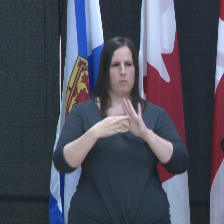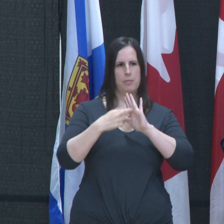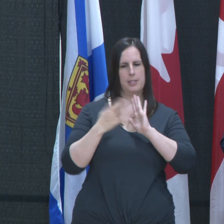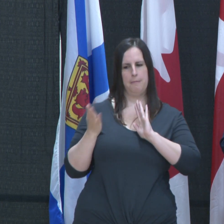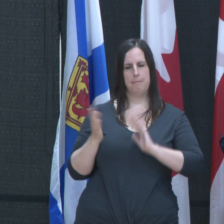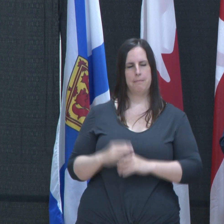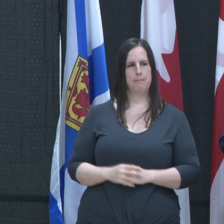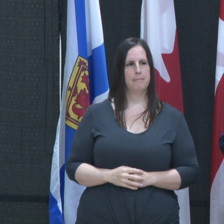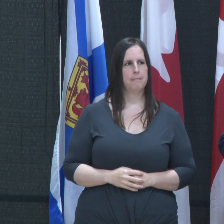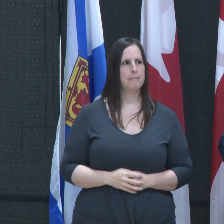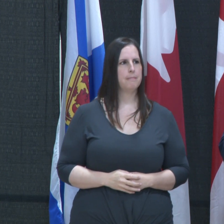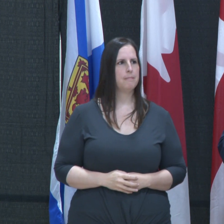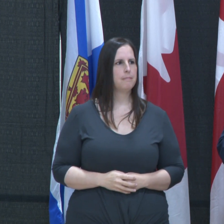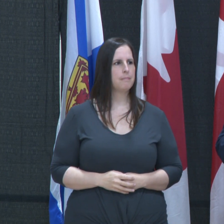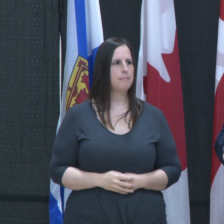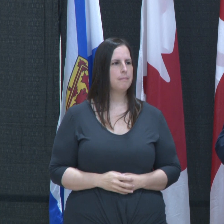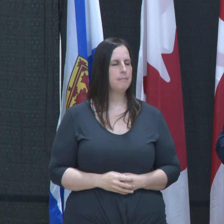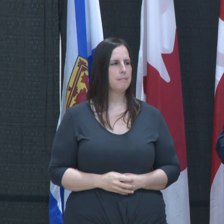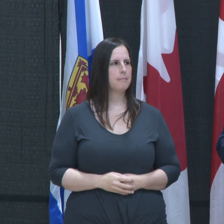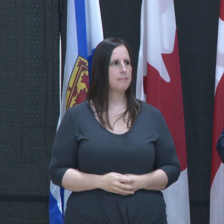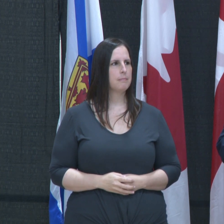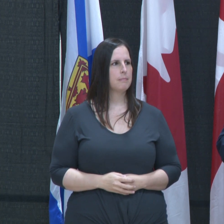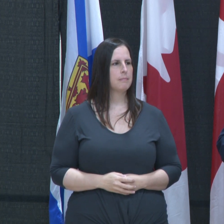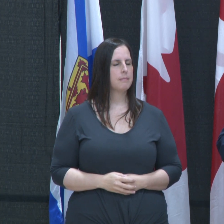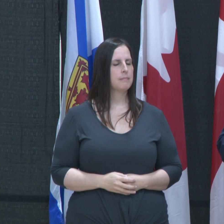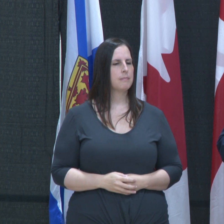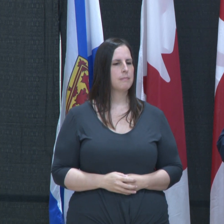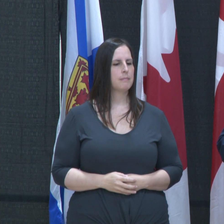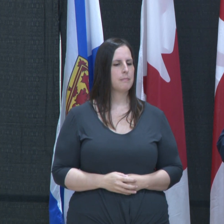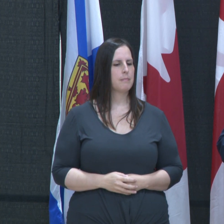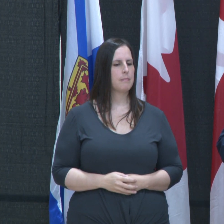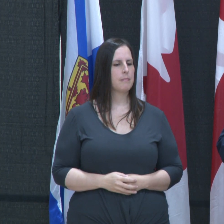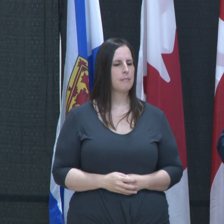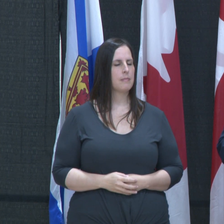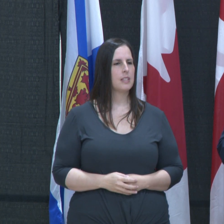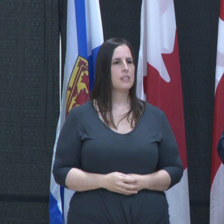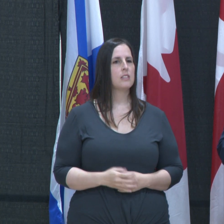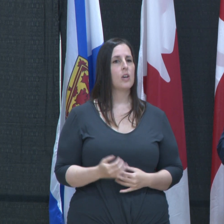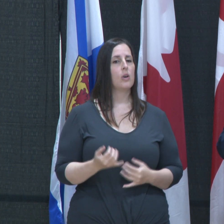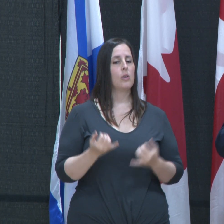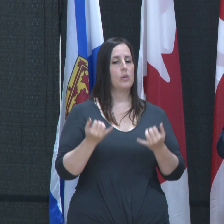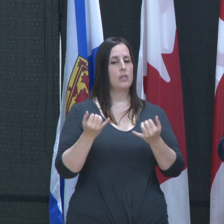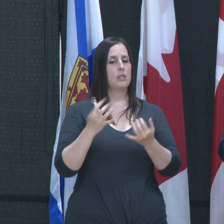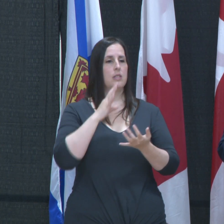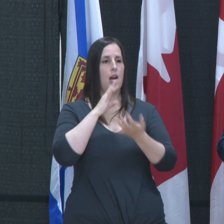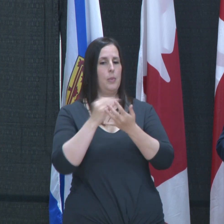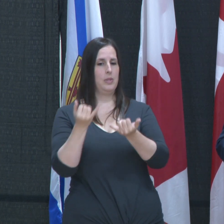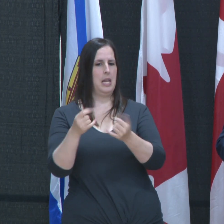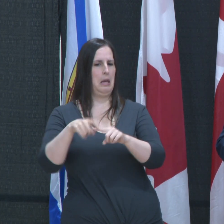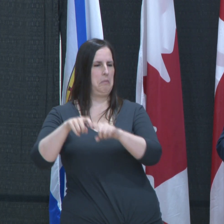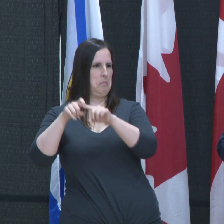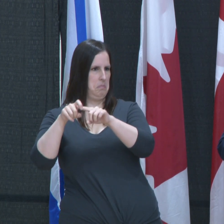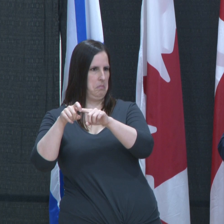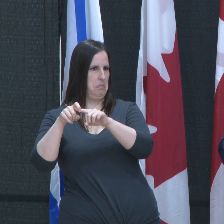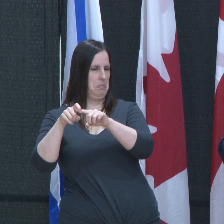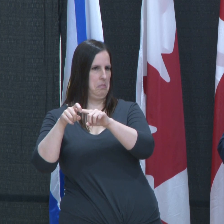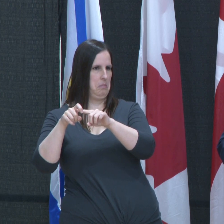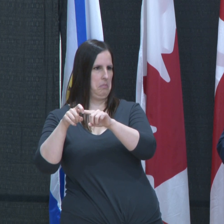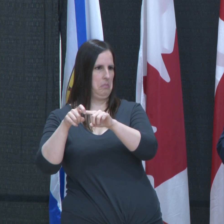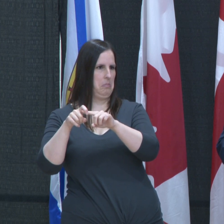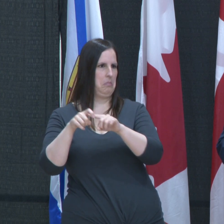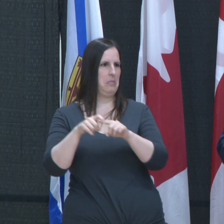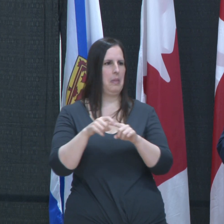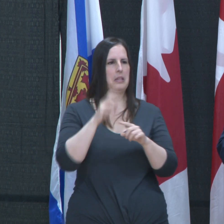today. But before talking about today, let's take a little moment of thinking of what's going to